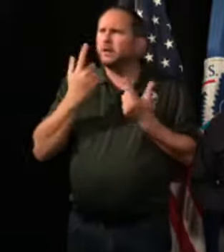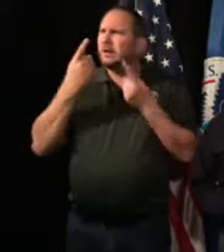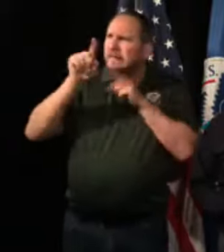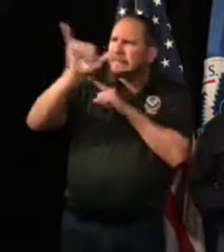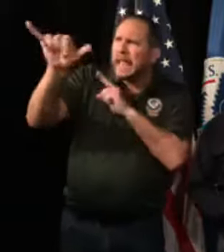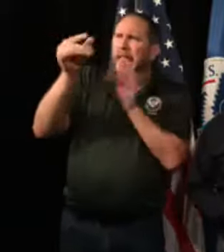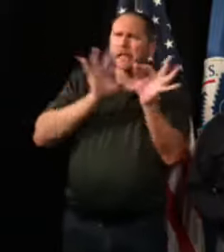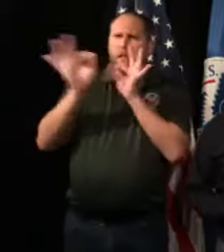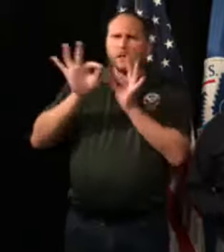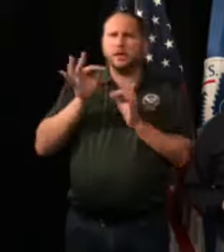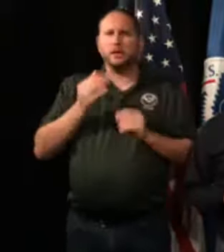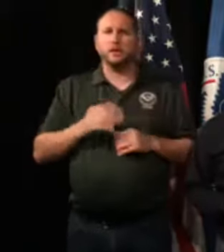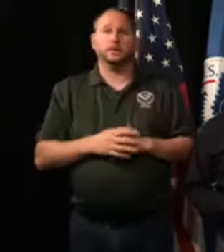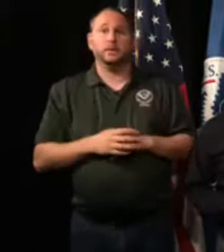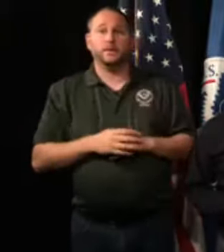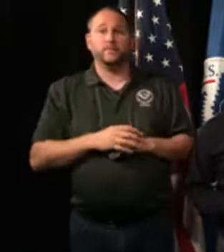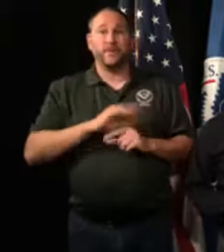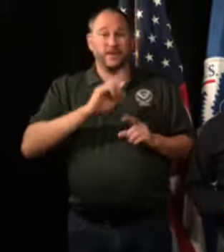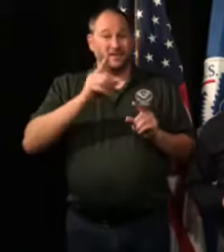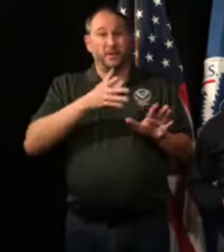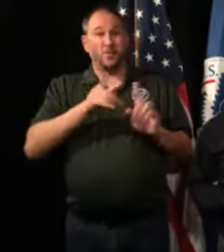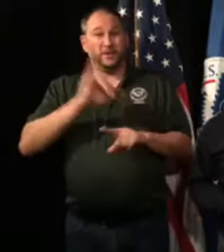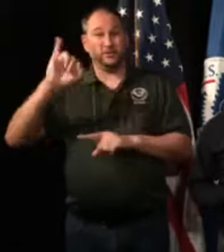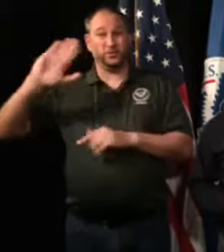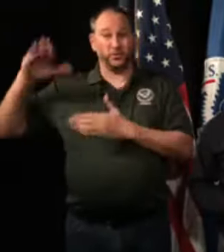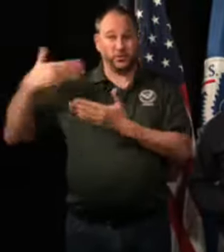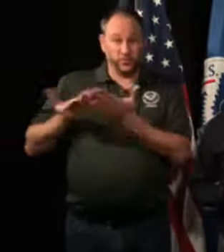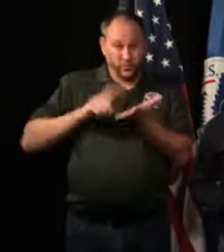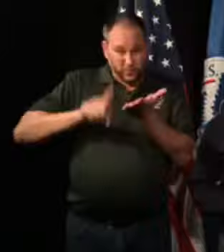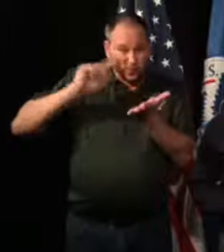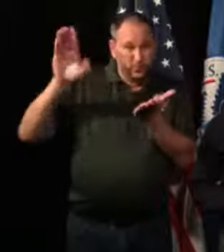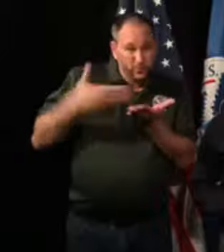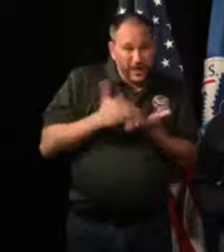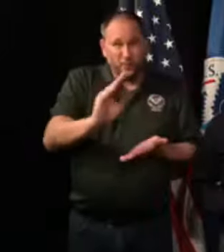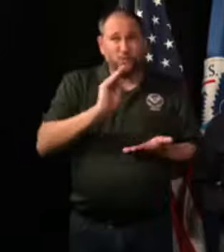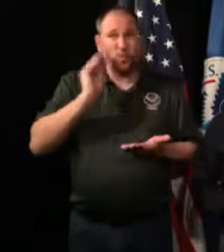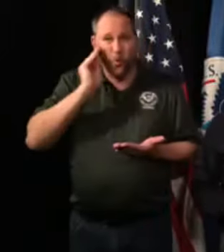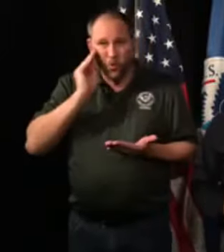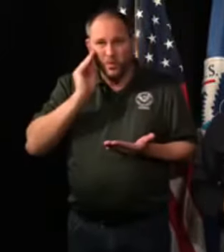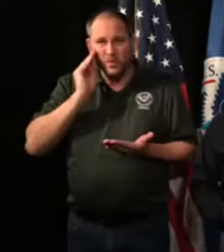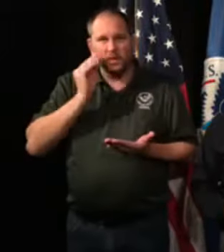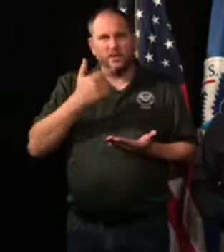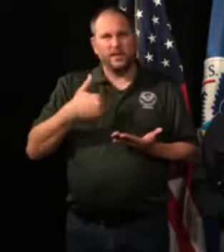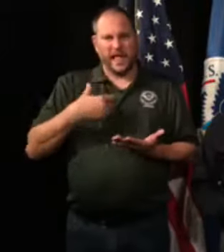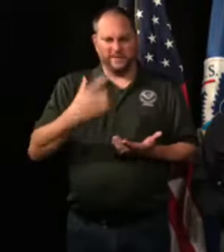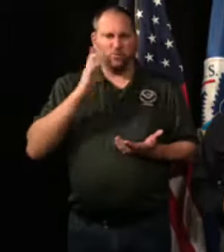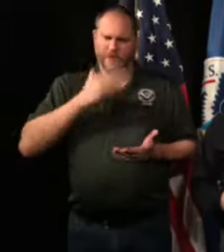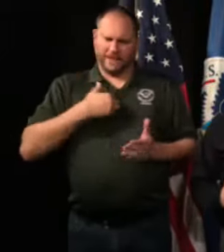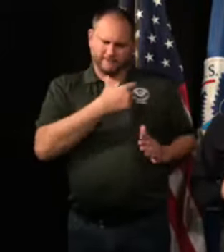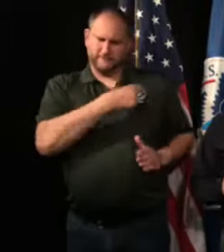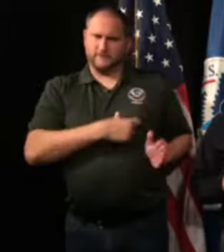your adjuster arrives to your house, they will have official ID that matches a photo.